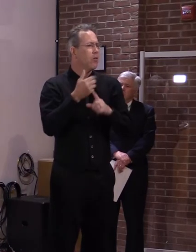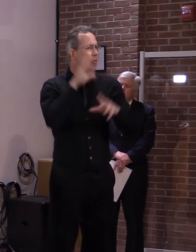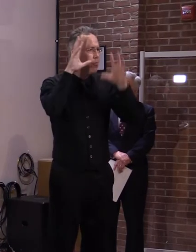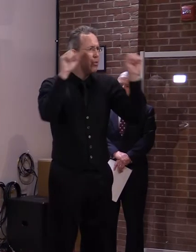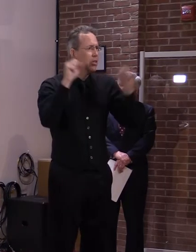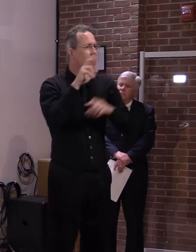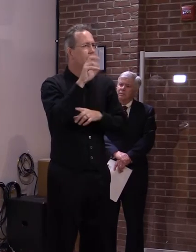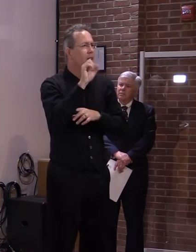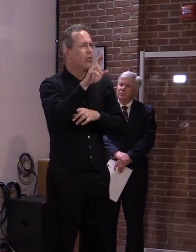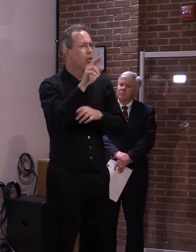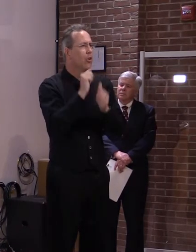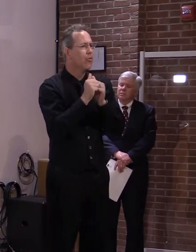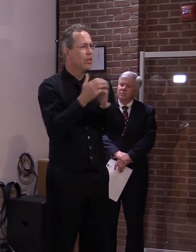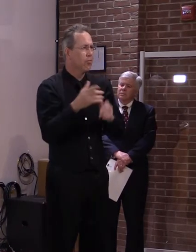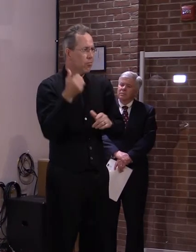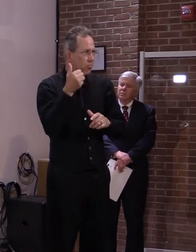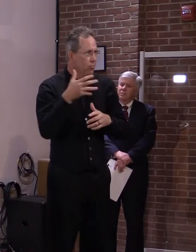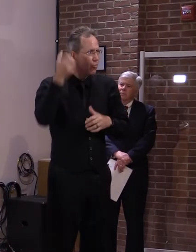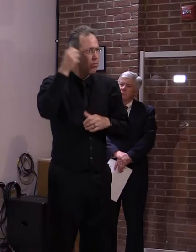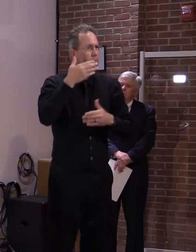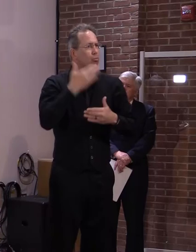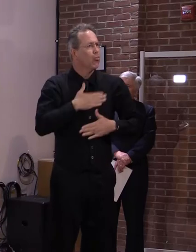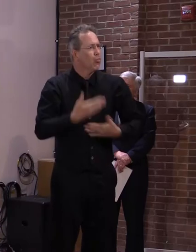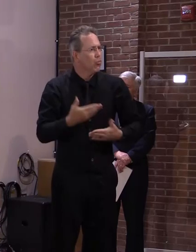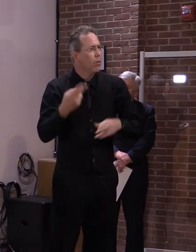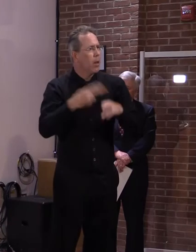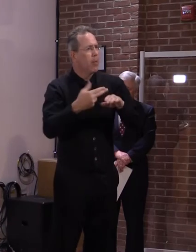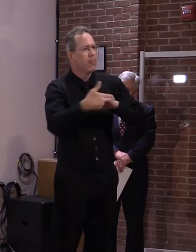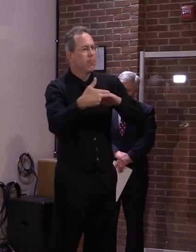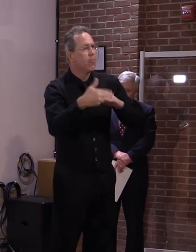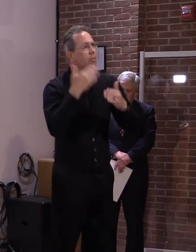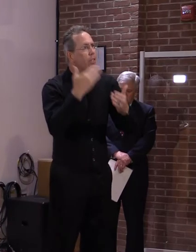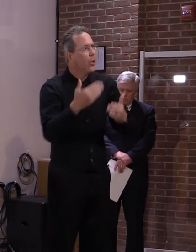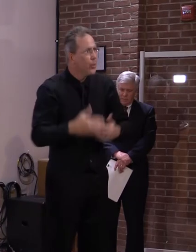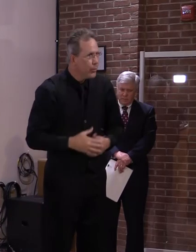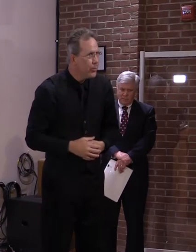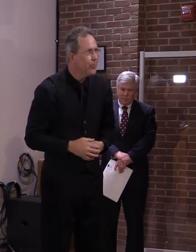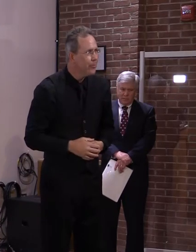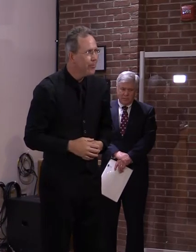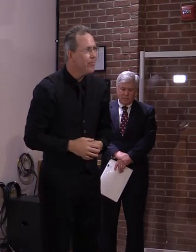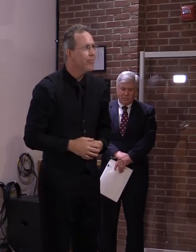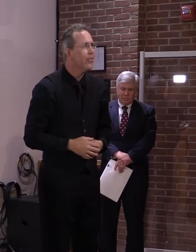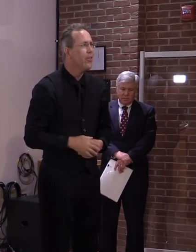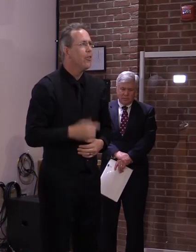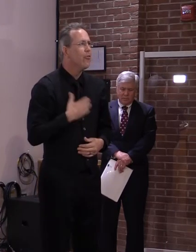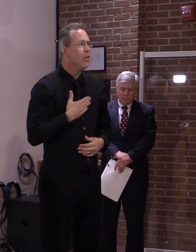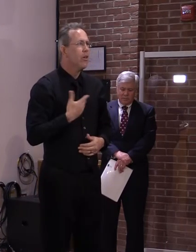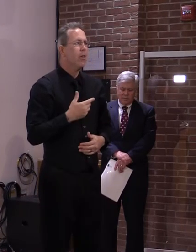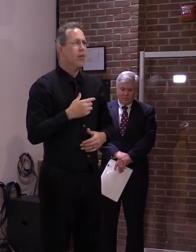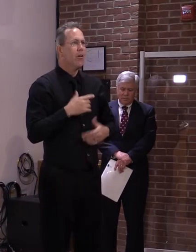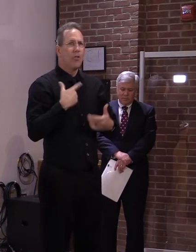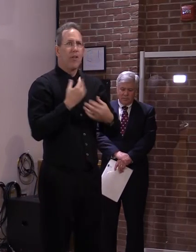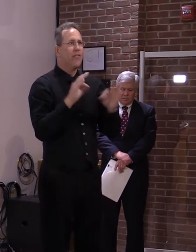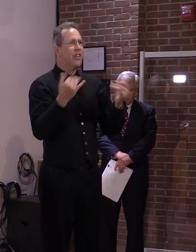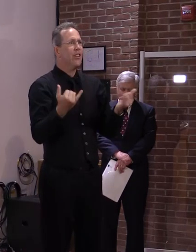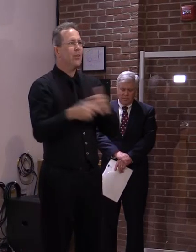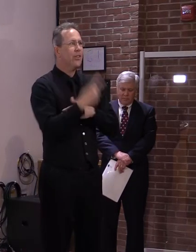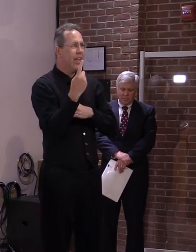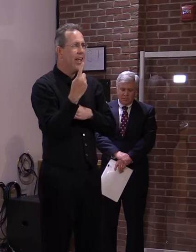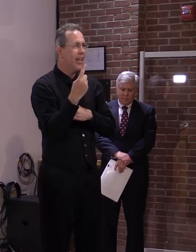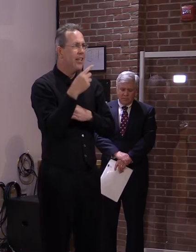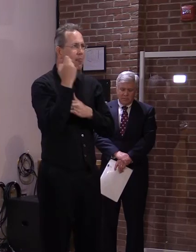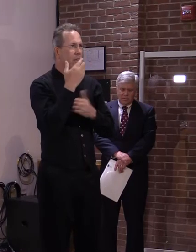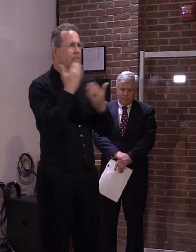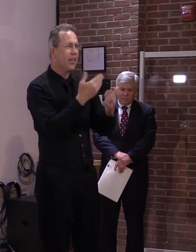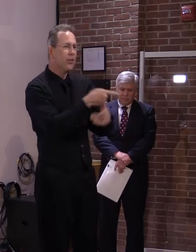We live in freedom today thanks to people like Tristan. And it's important we don't forget how